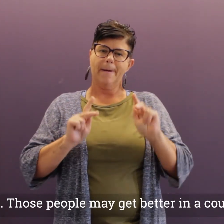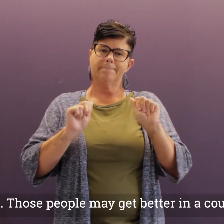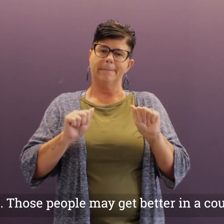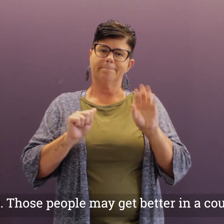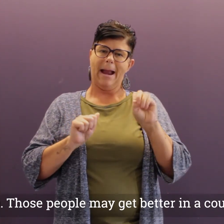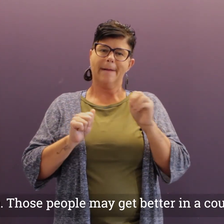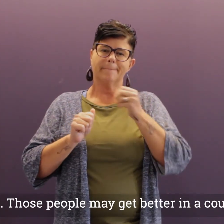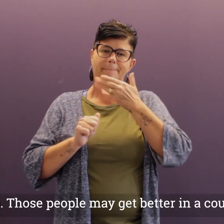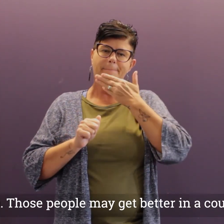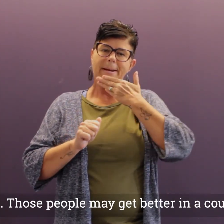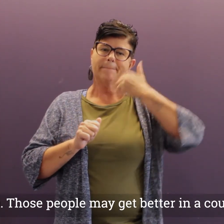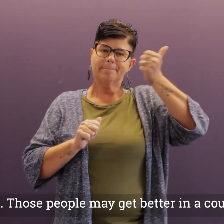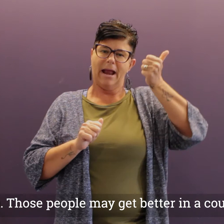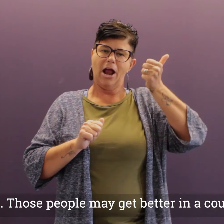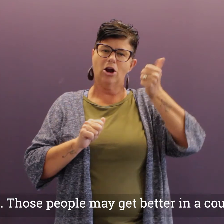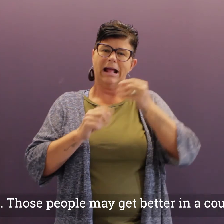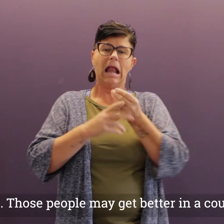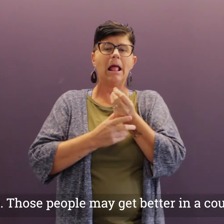These people may get better in a couple of weeks.